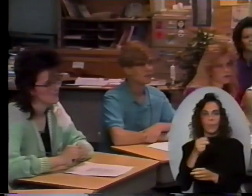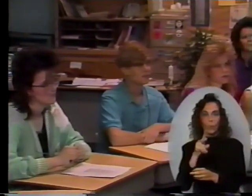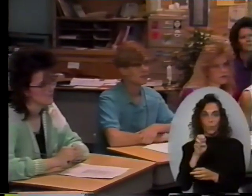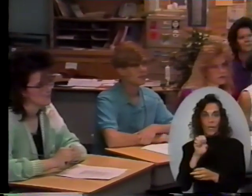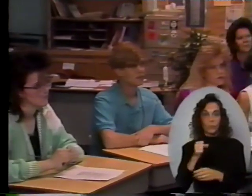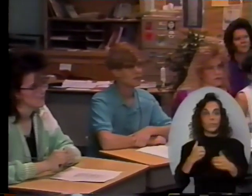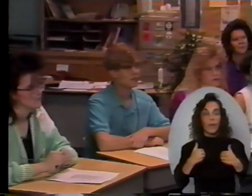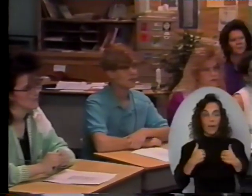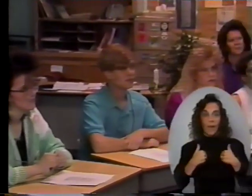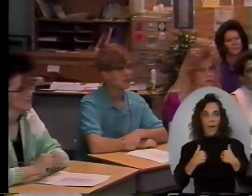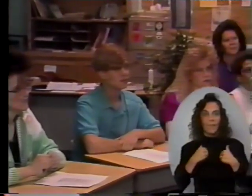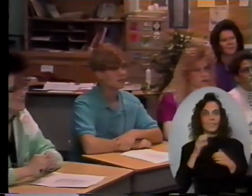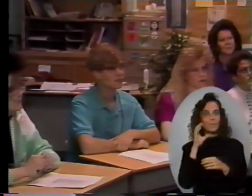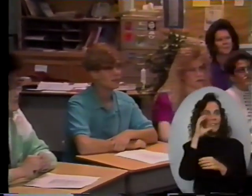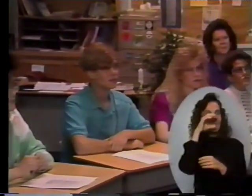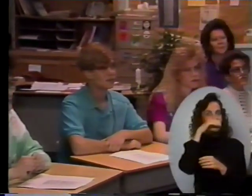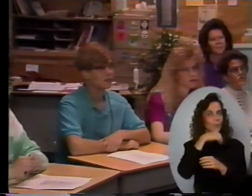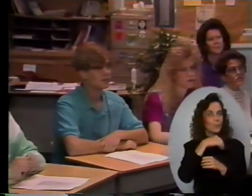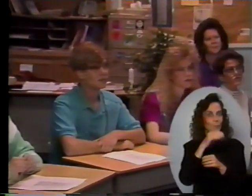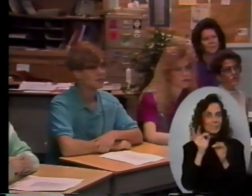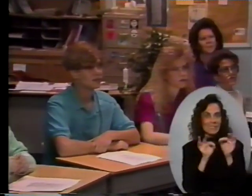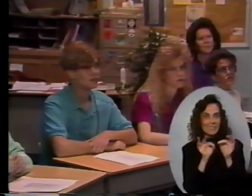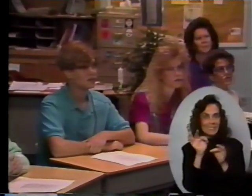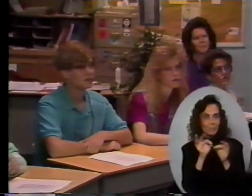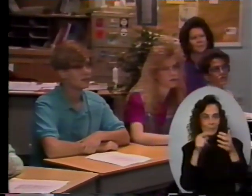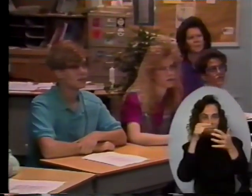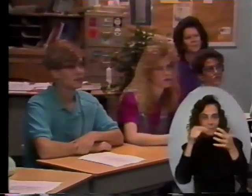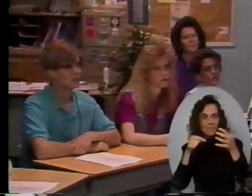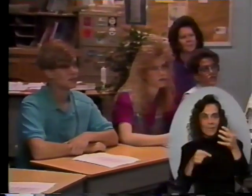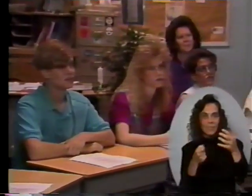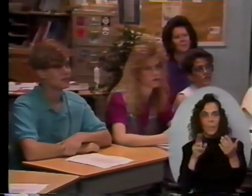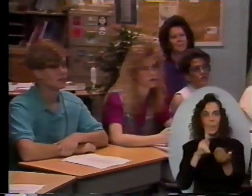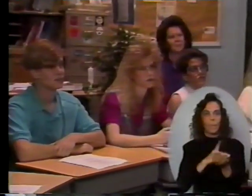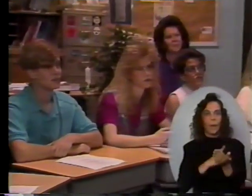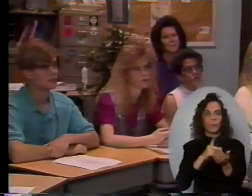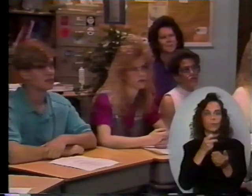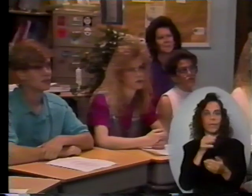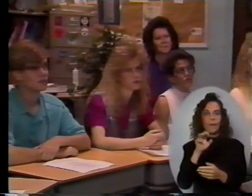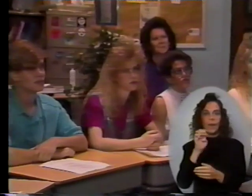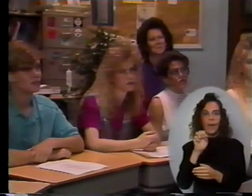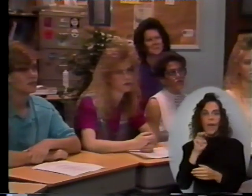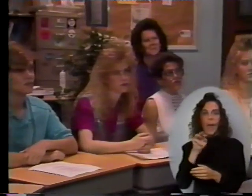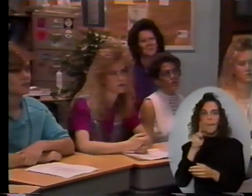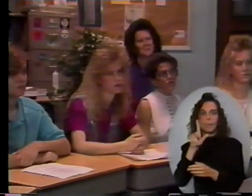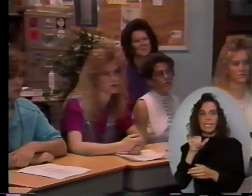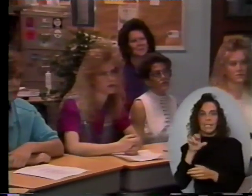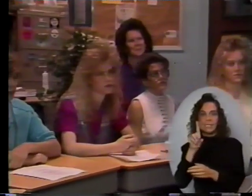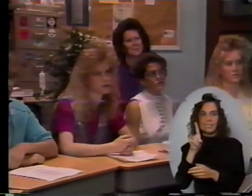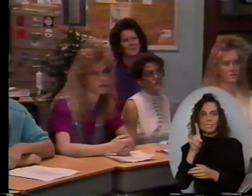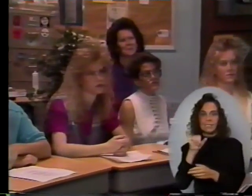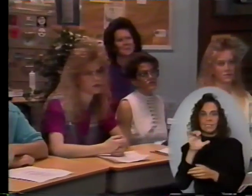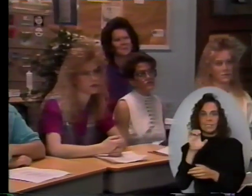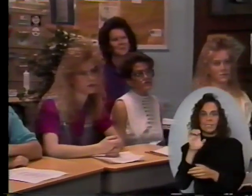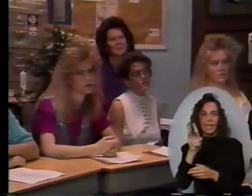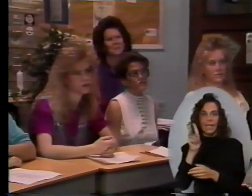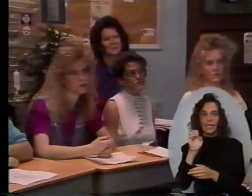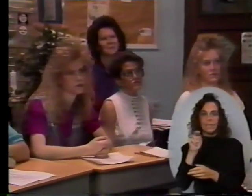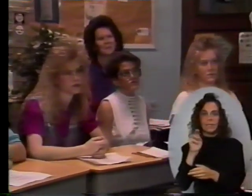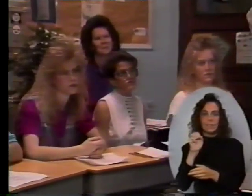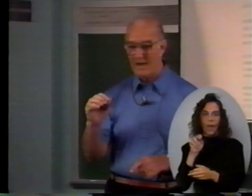descriptive details in the poetry of Emily Dickinson. Like bow and earthy,